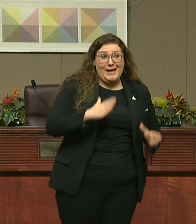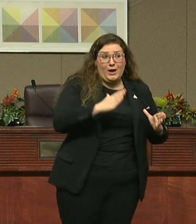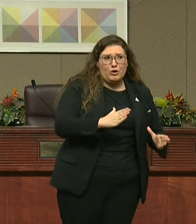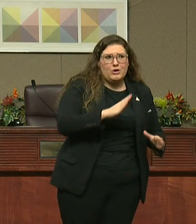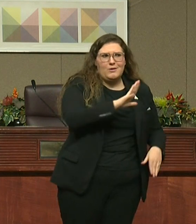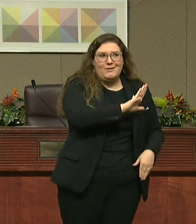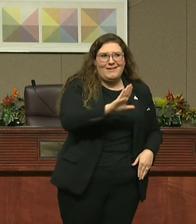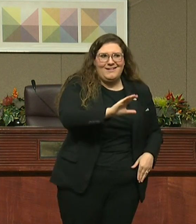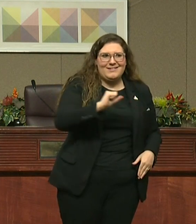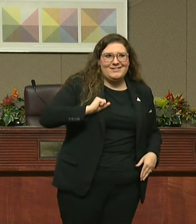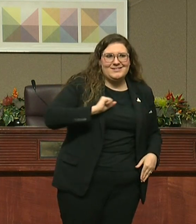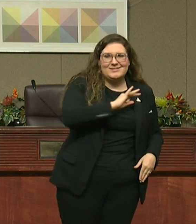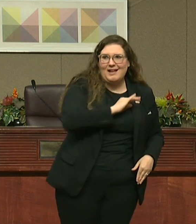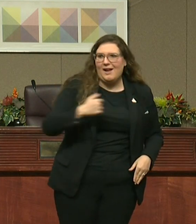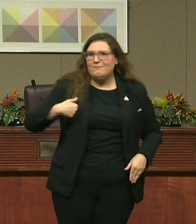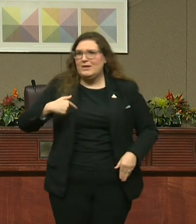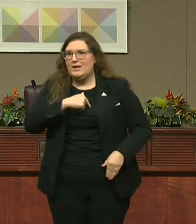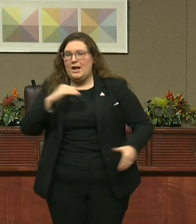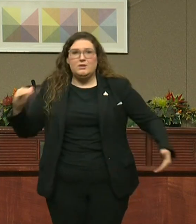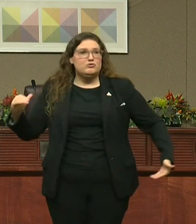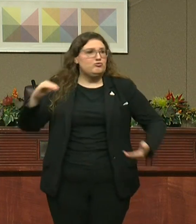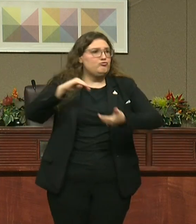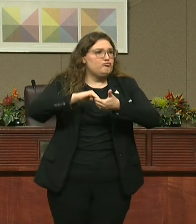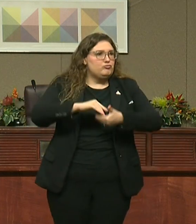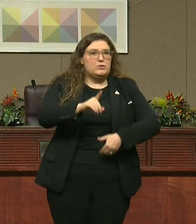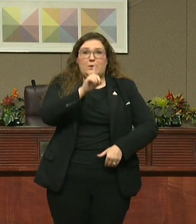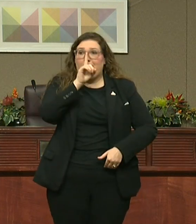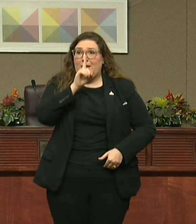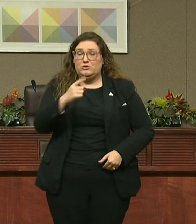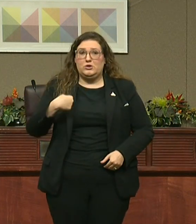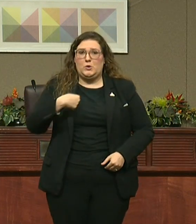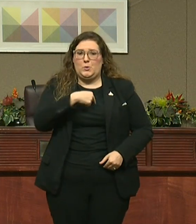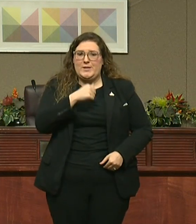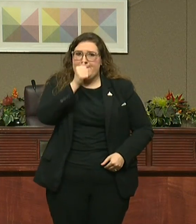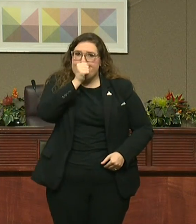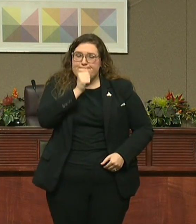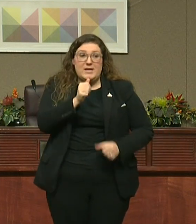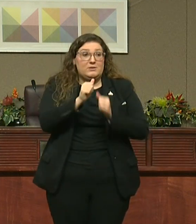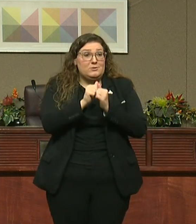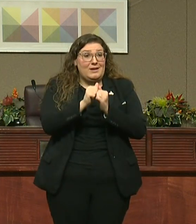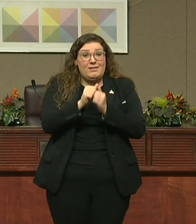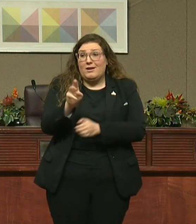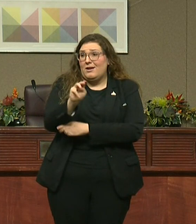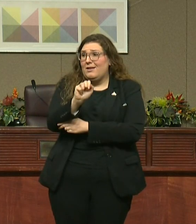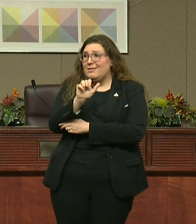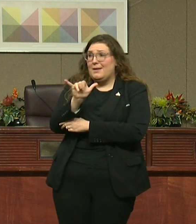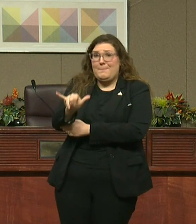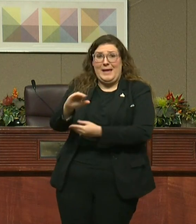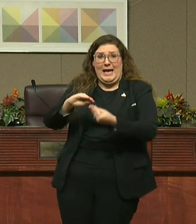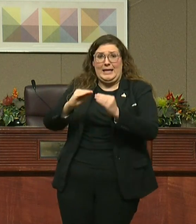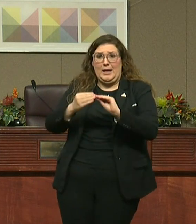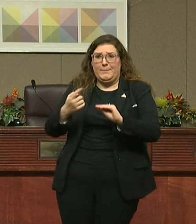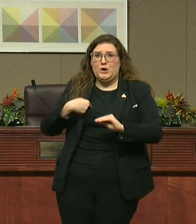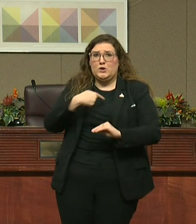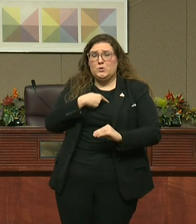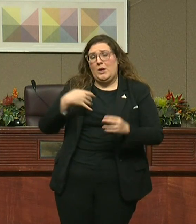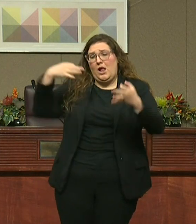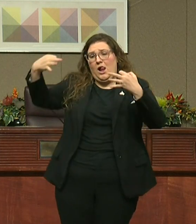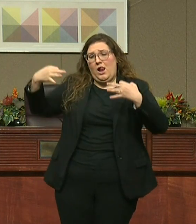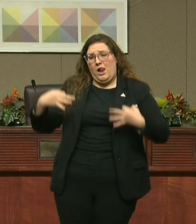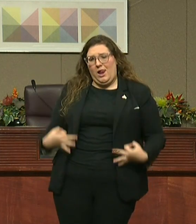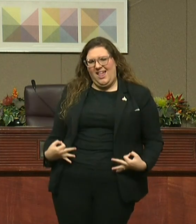address these challenges. We expect to release the May TDT numbers in early July, and I'll be happy to